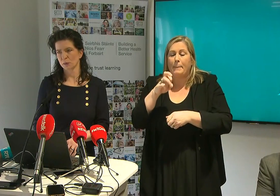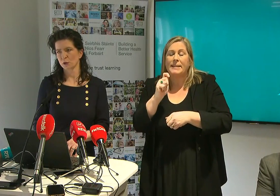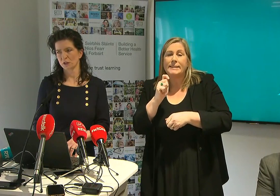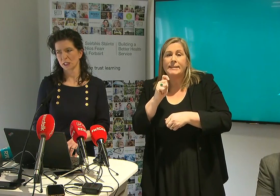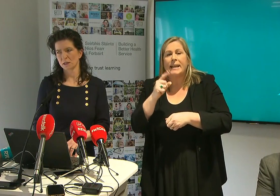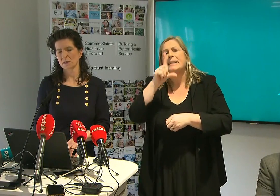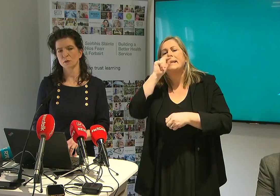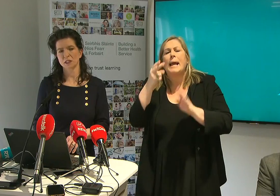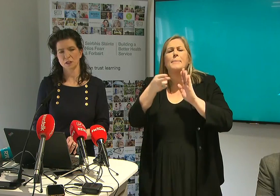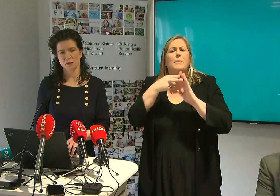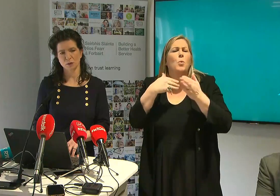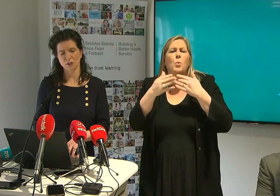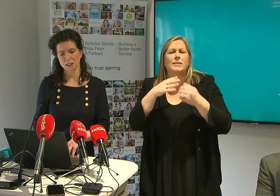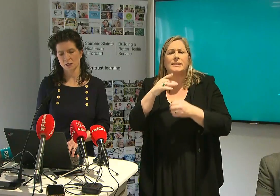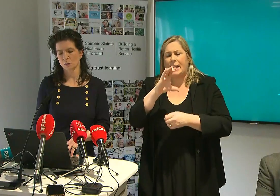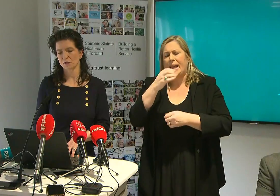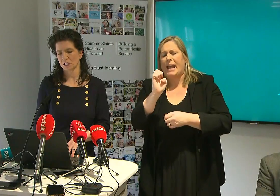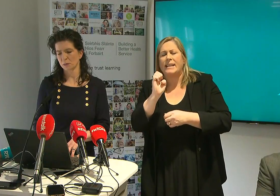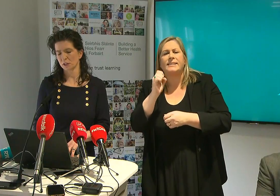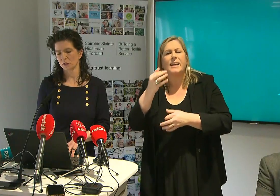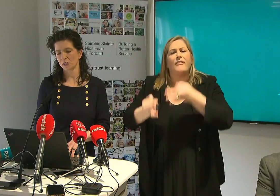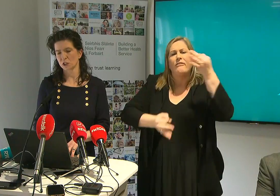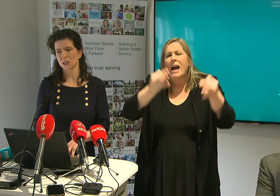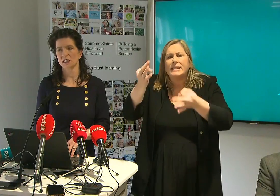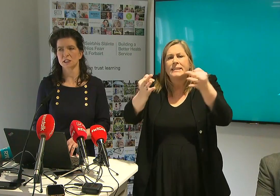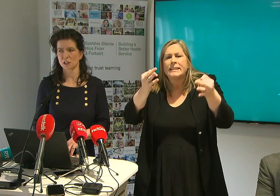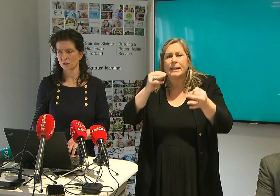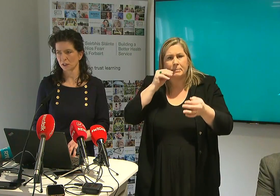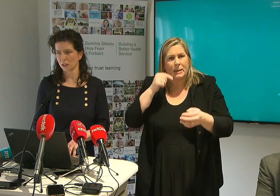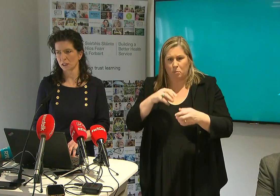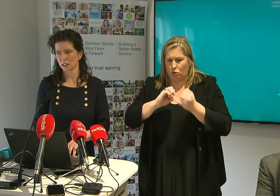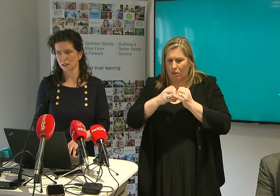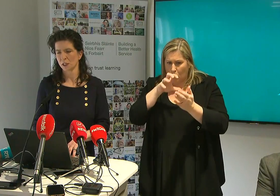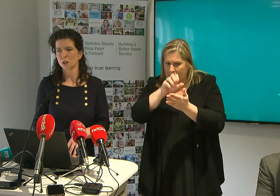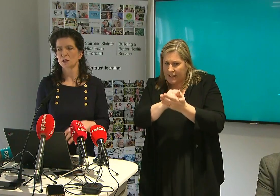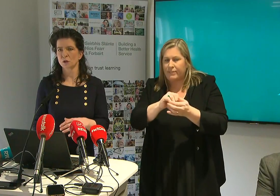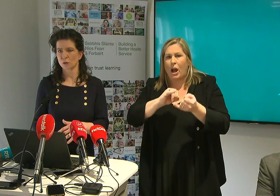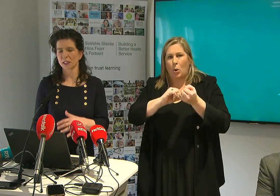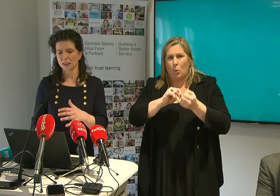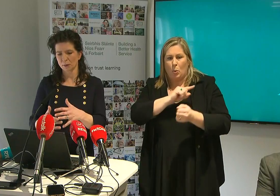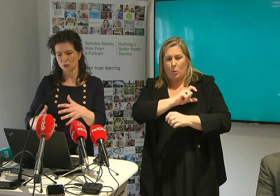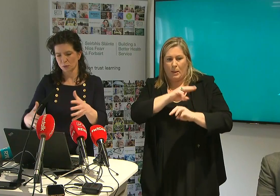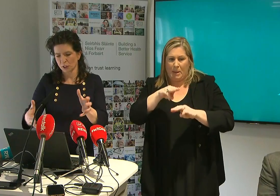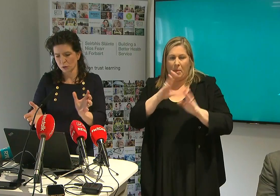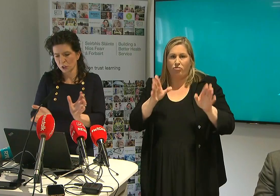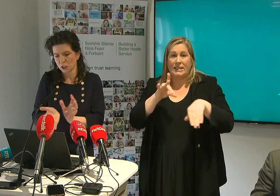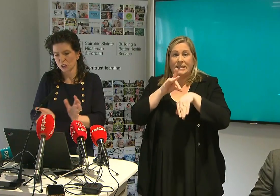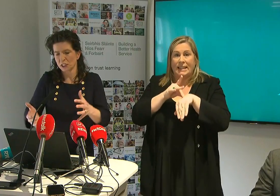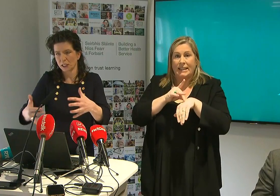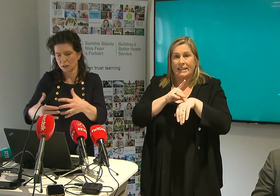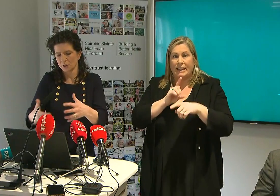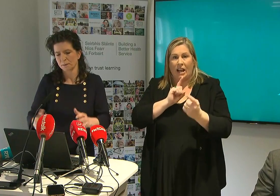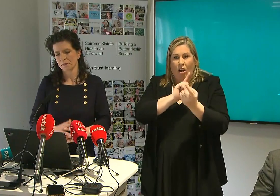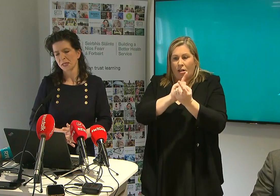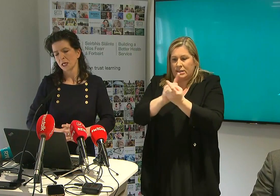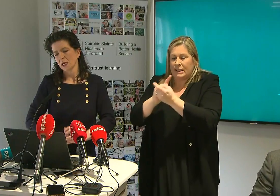find people who have cases so we can give them advice to prevent spread of infection and identify their contacts so that we can limit the spread. We want to